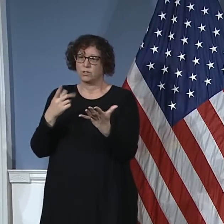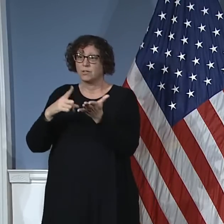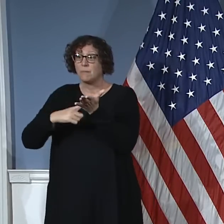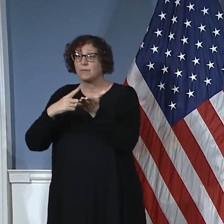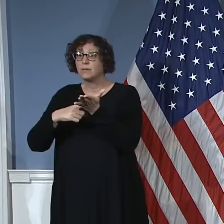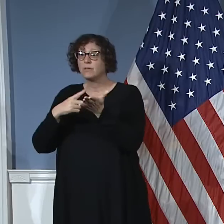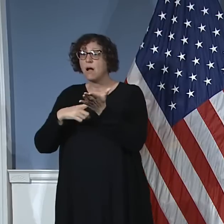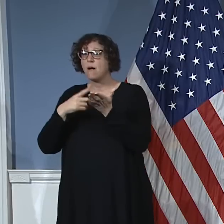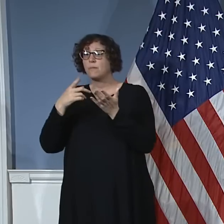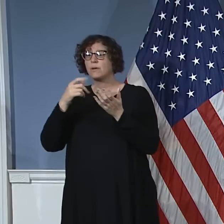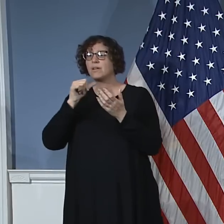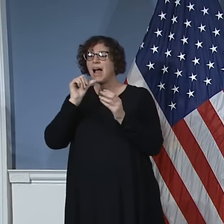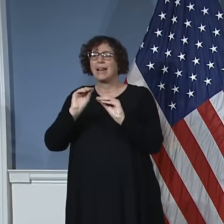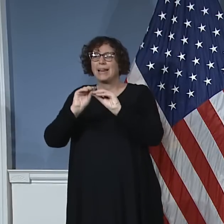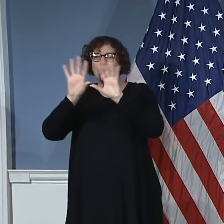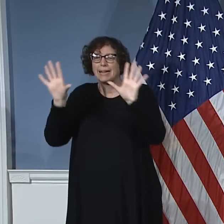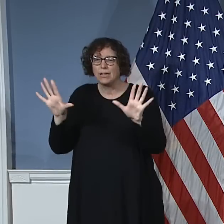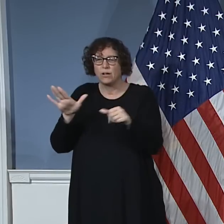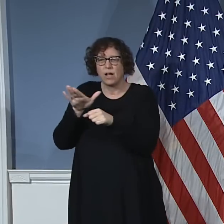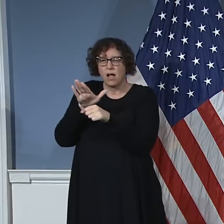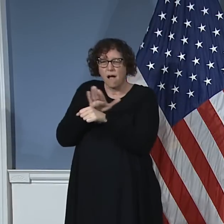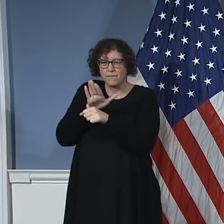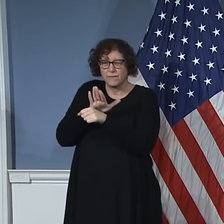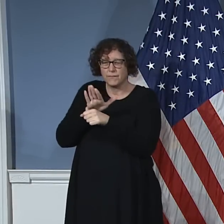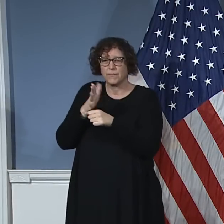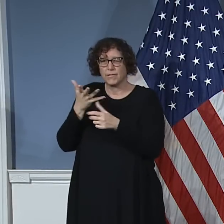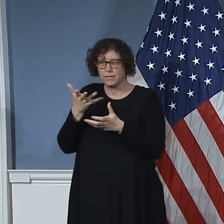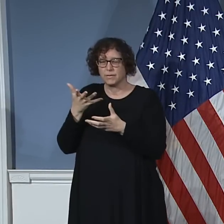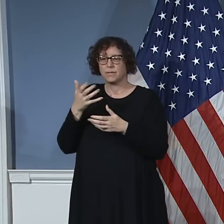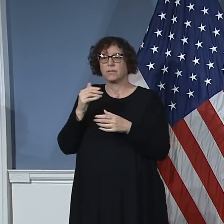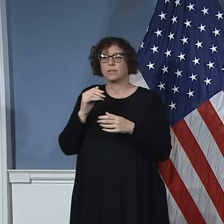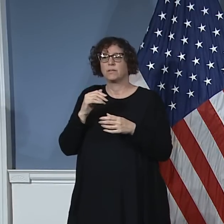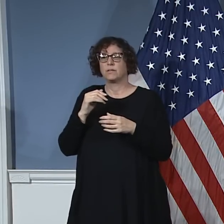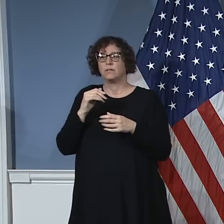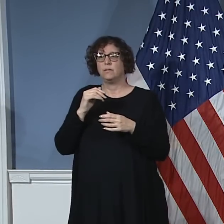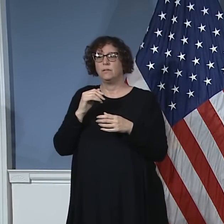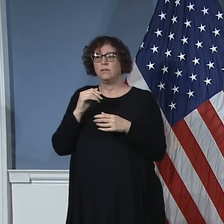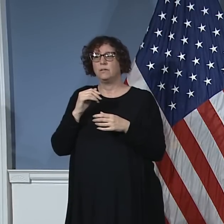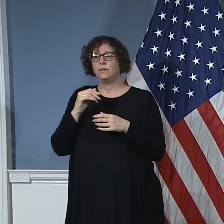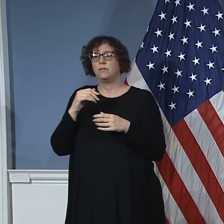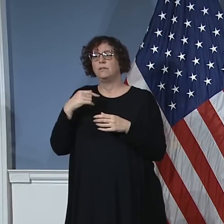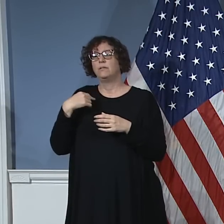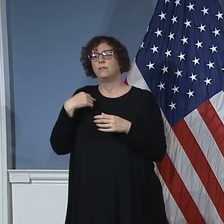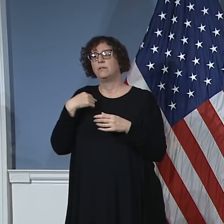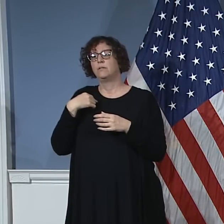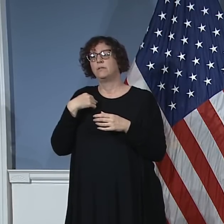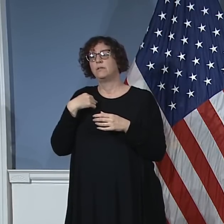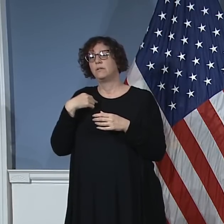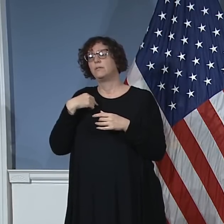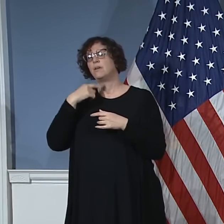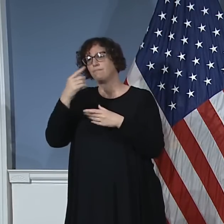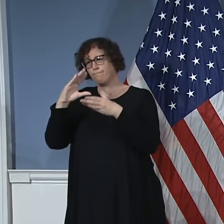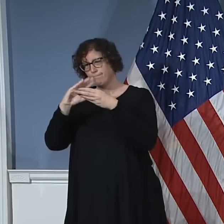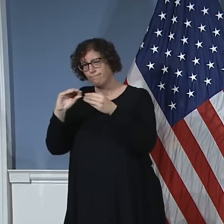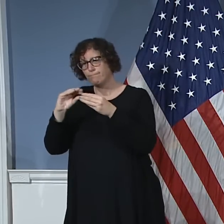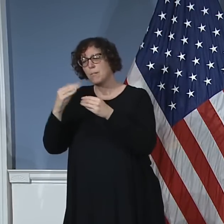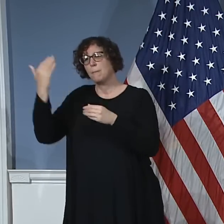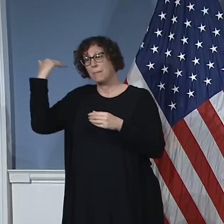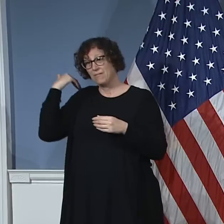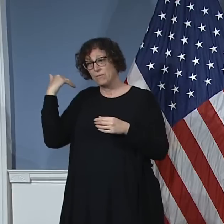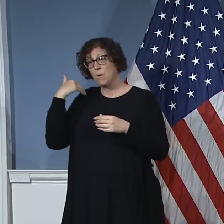So I'm glad you raised this. But I think we've said it in press conferences, but not nailed it really as clearly as it needs to